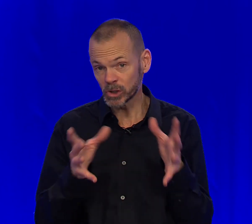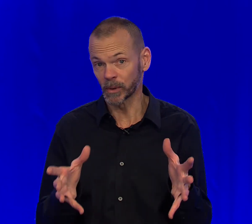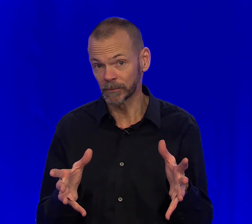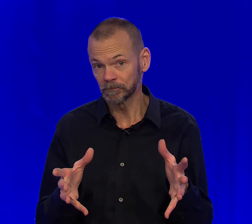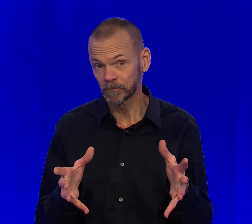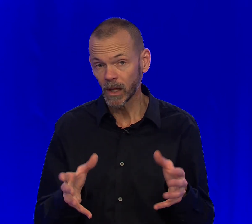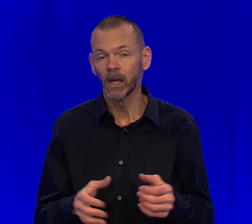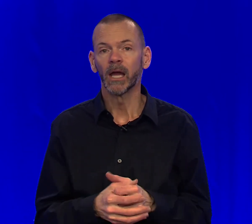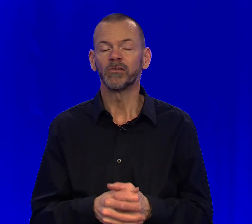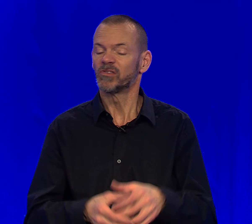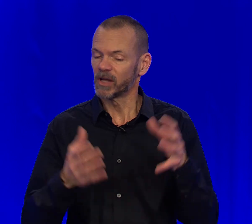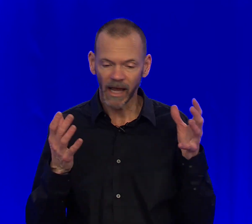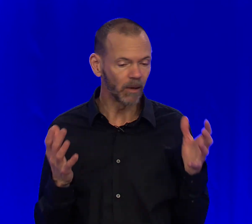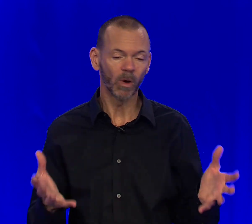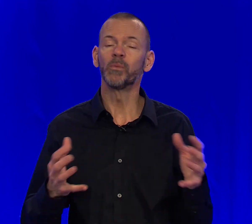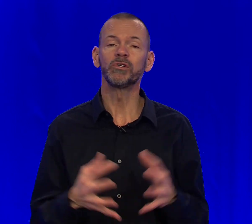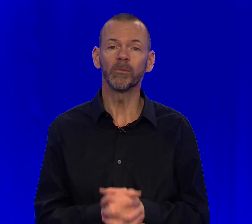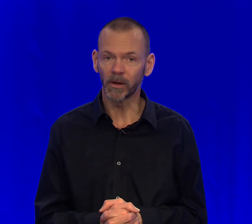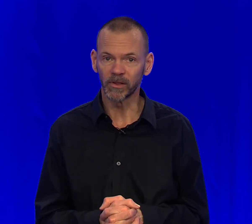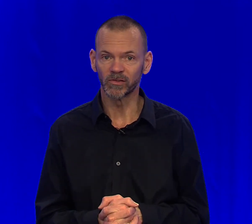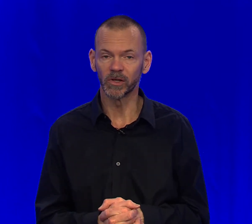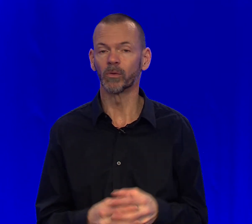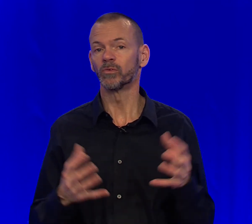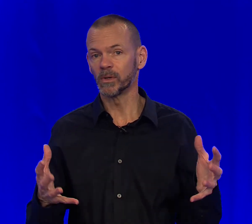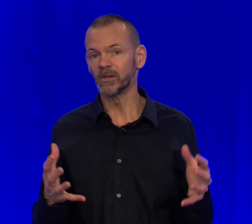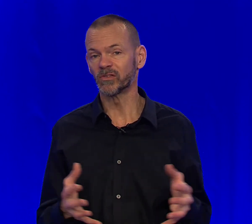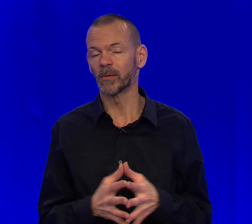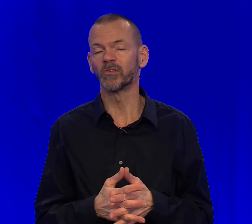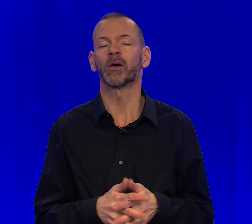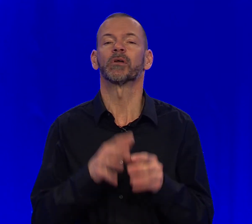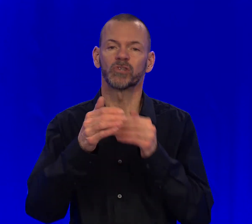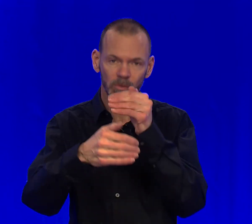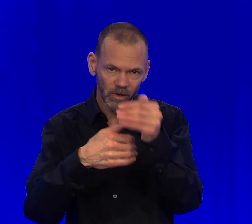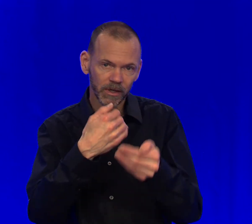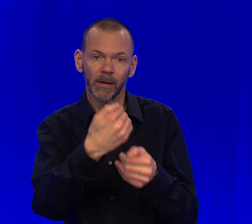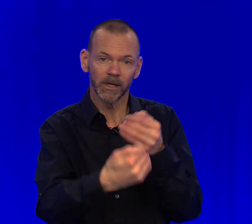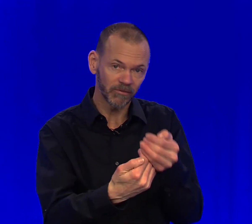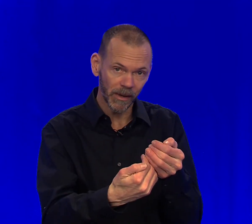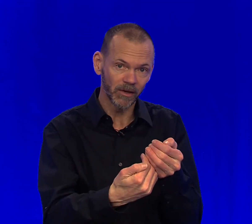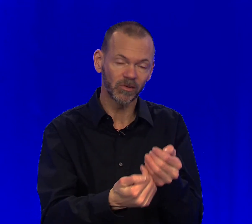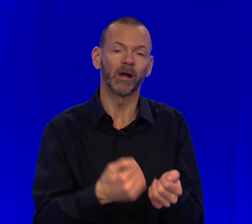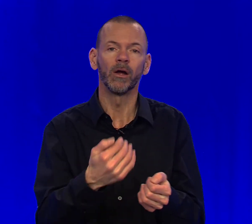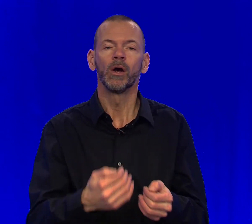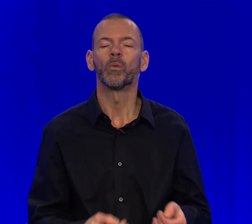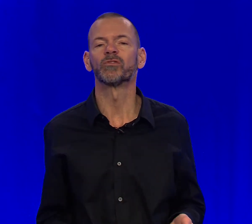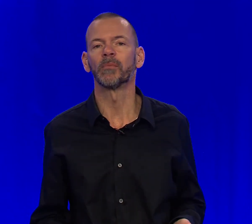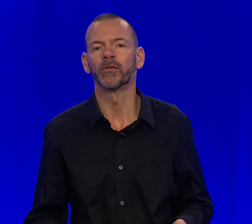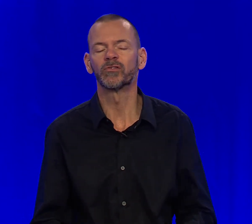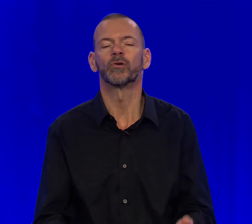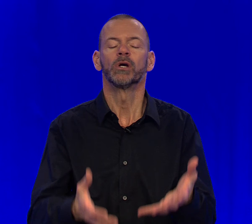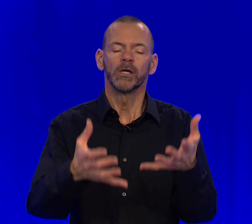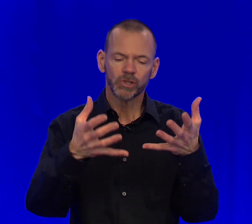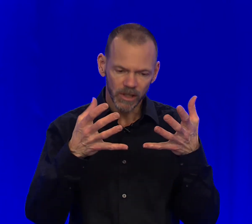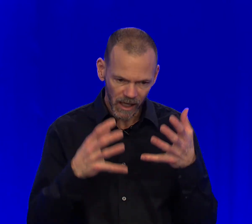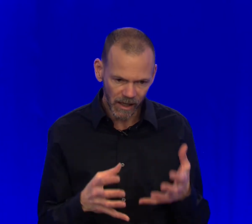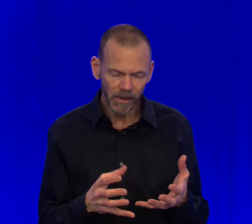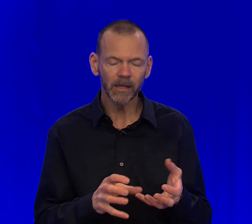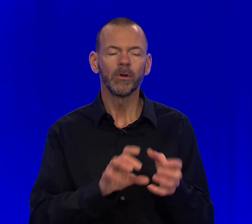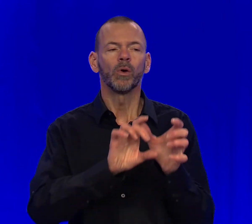snowshoeing. And she said, hey, what can we do about this? You know, we need to step this up. Now, she was already coming in for maintenance care once a month. So she came in. We